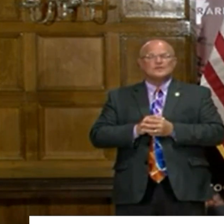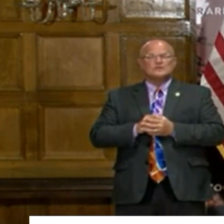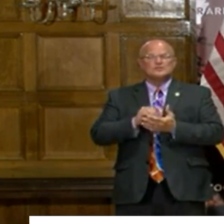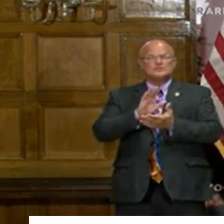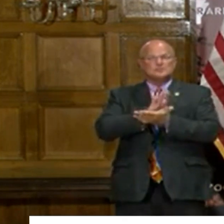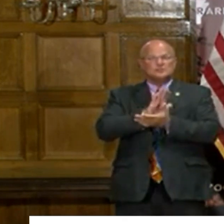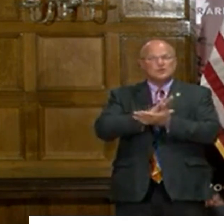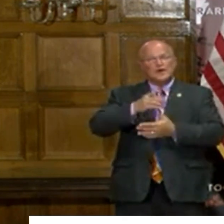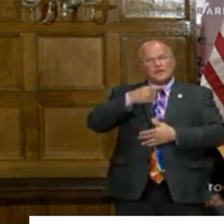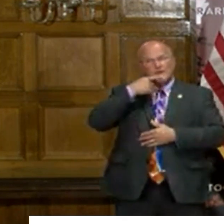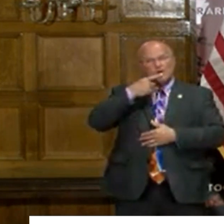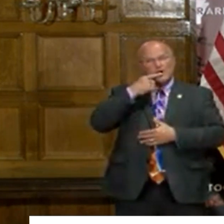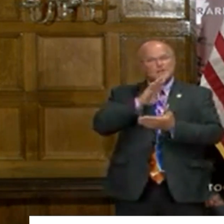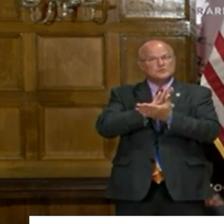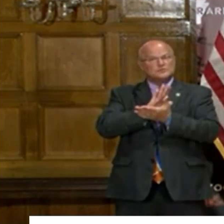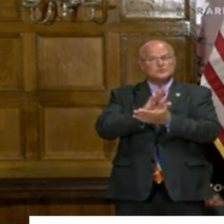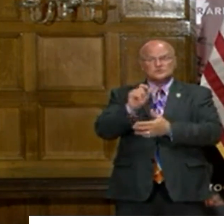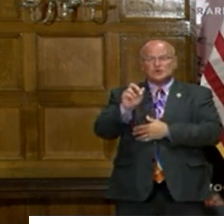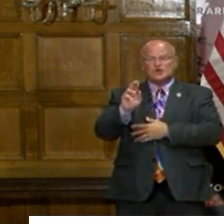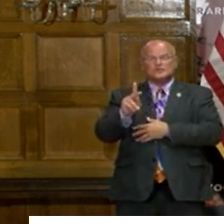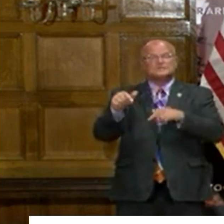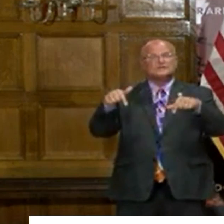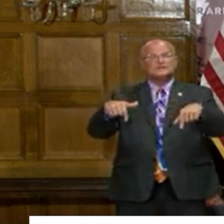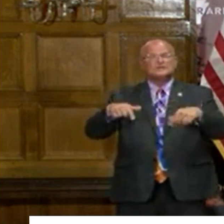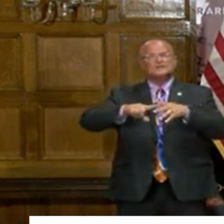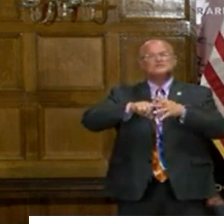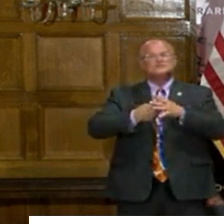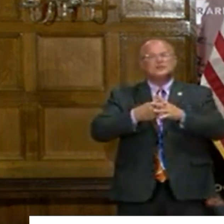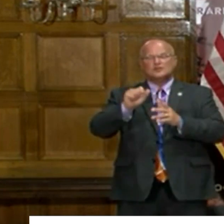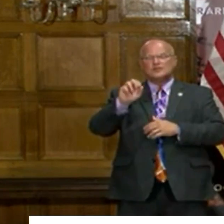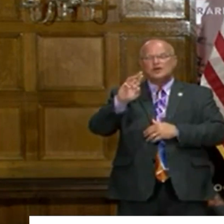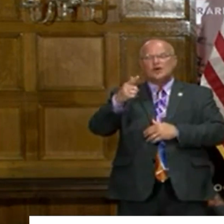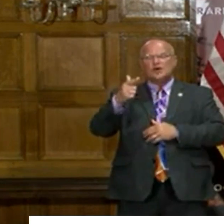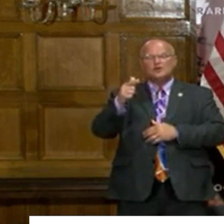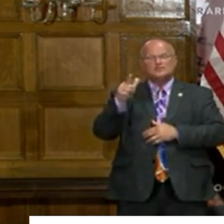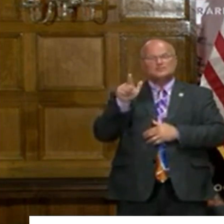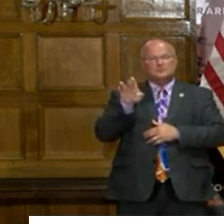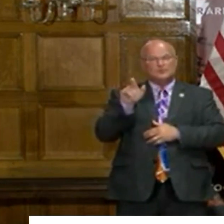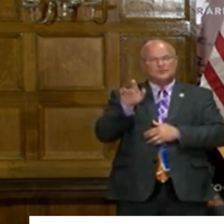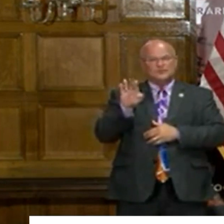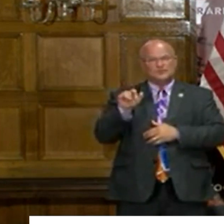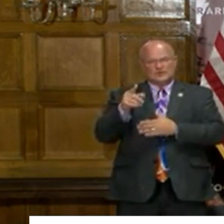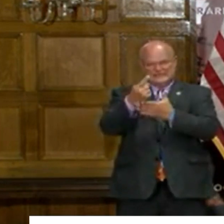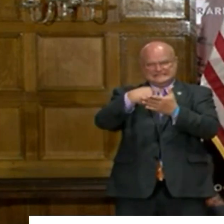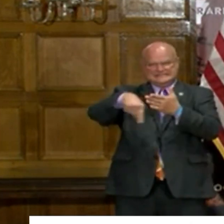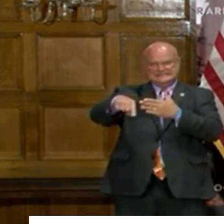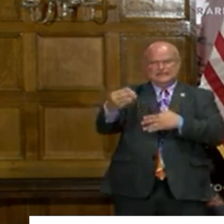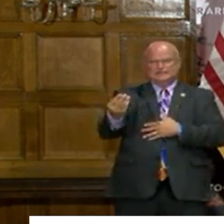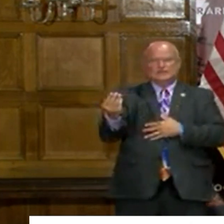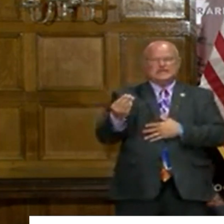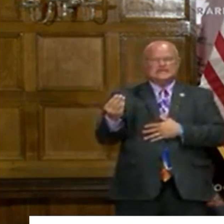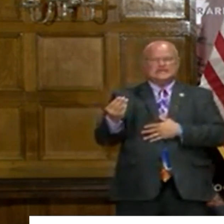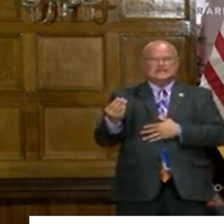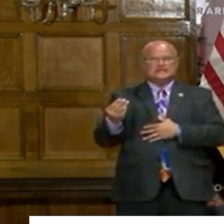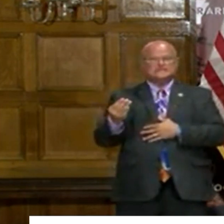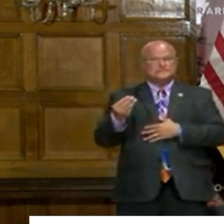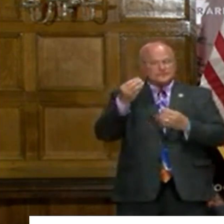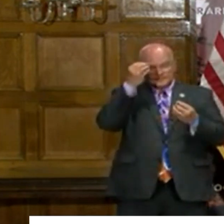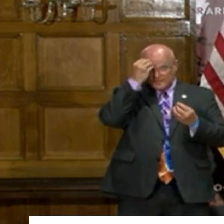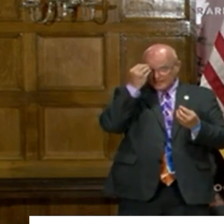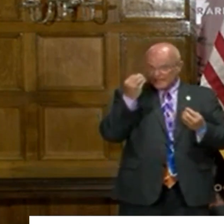the public schools in Arkansas will start the week of August 24th, which is 1 week from today. It is interesting to